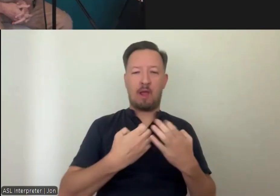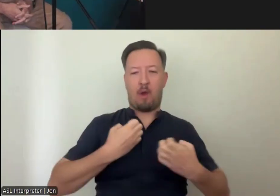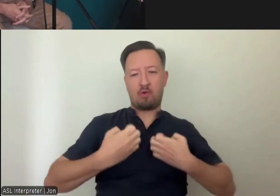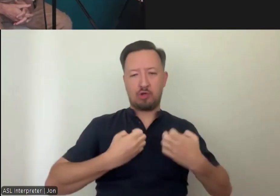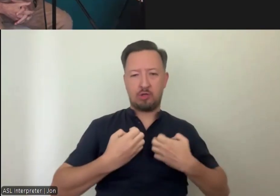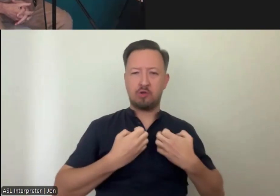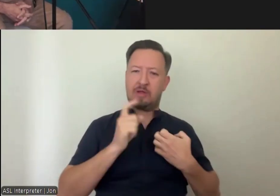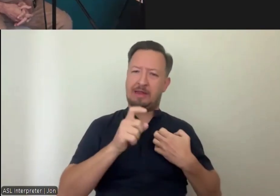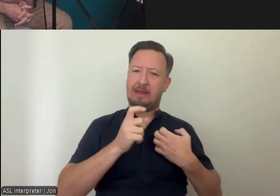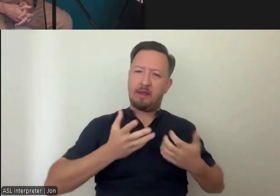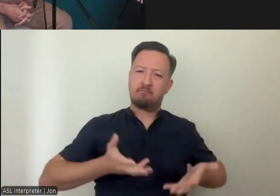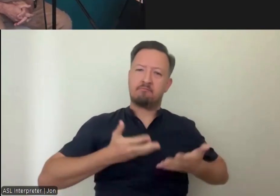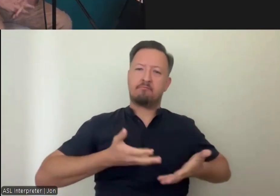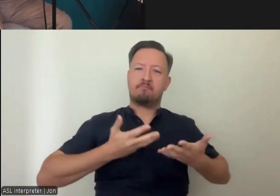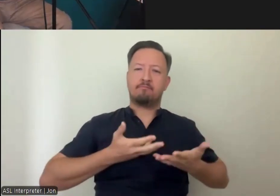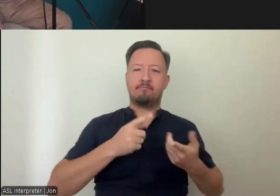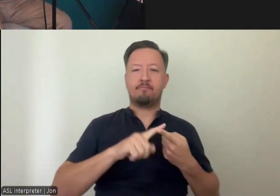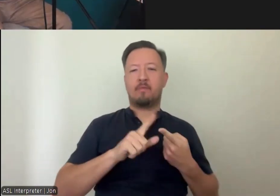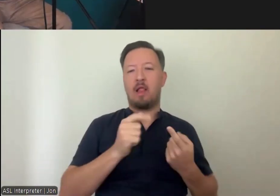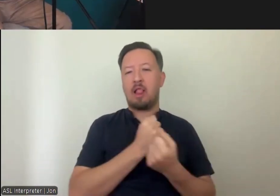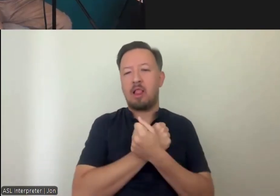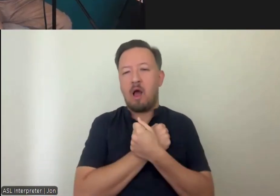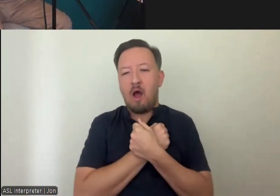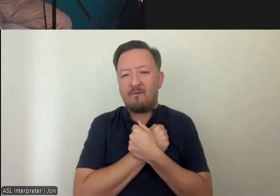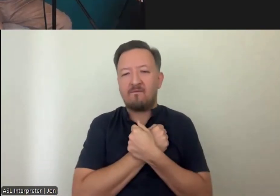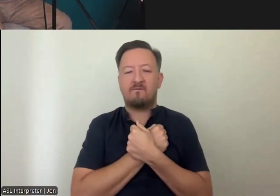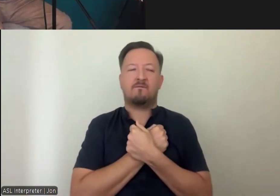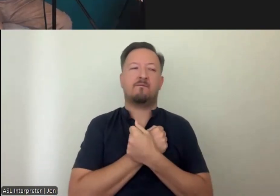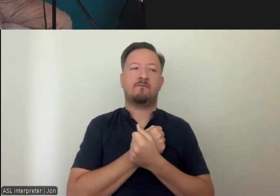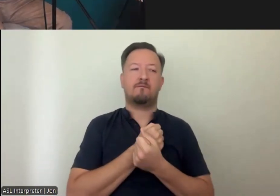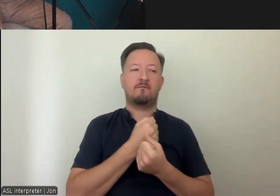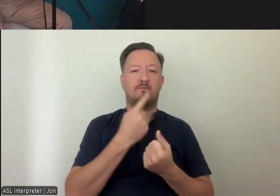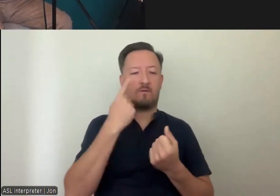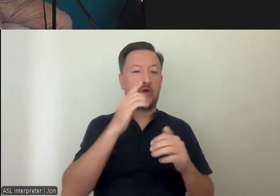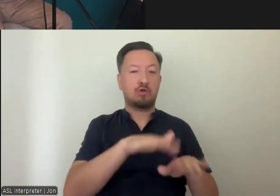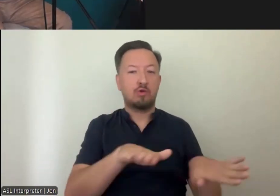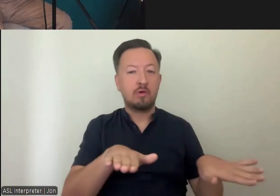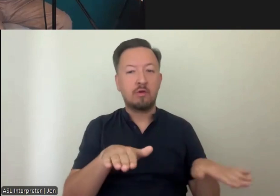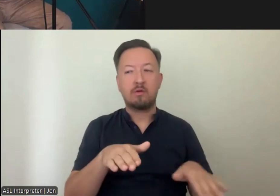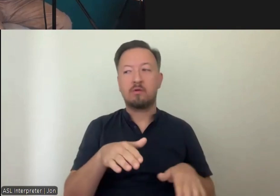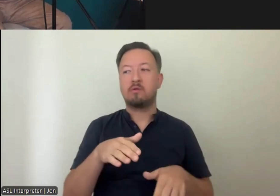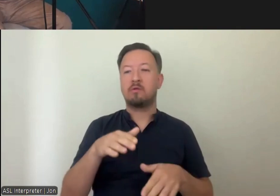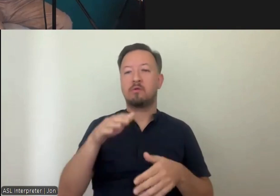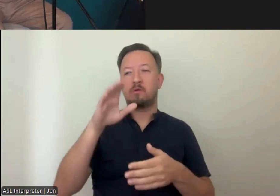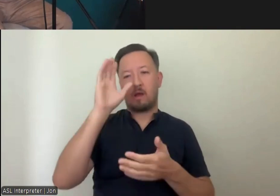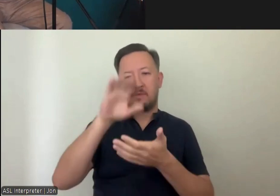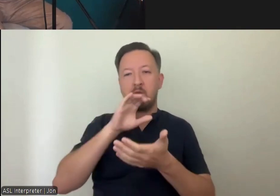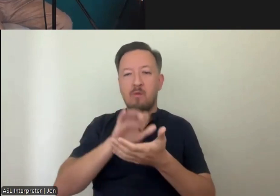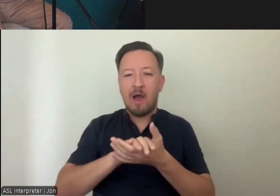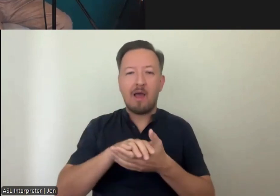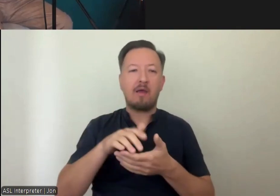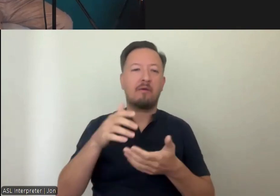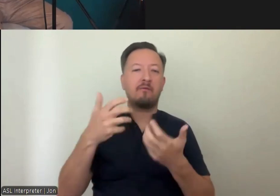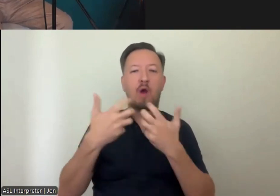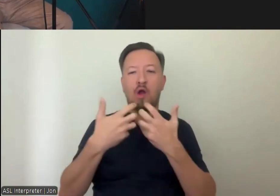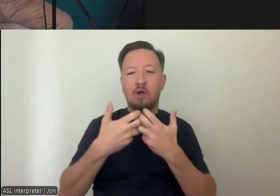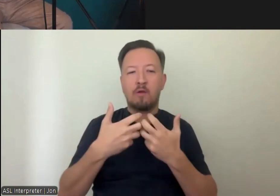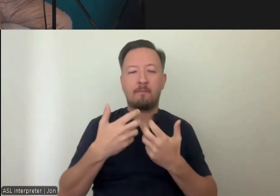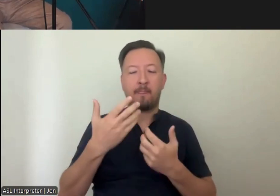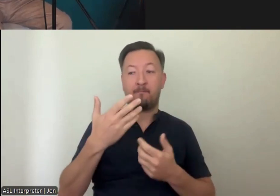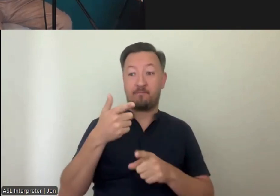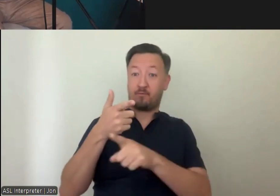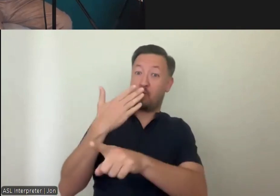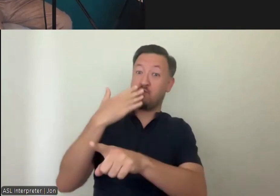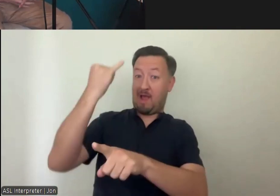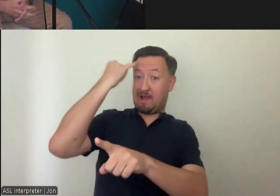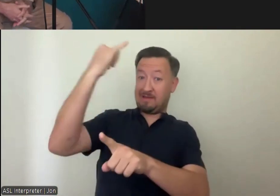they include emotions like love for your children, for your partner, for an idea, if it is a good